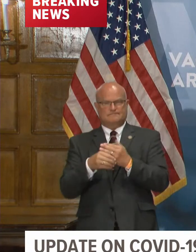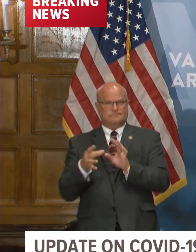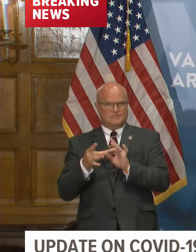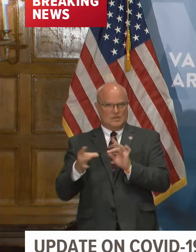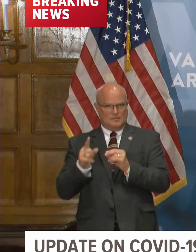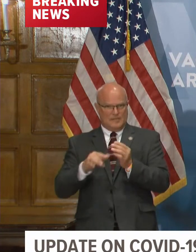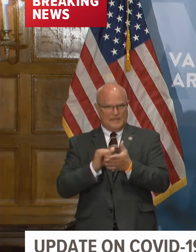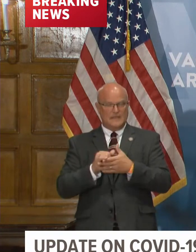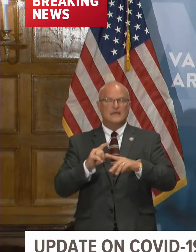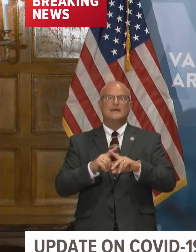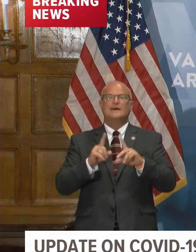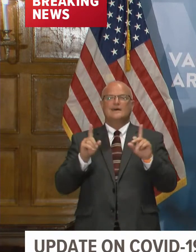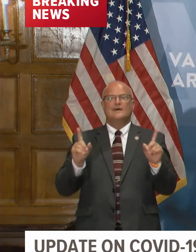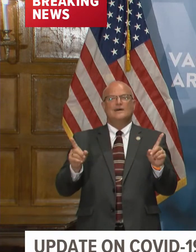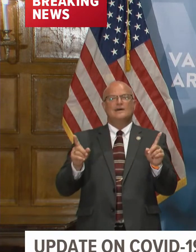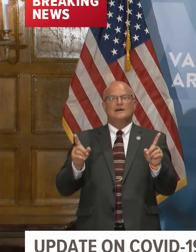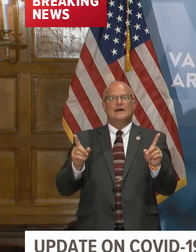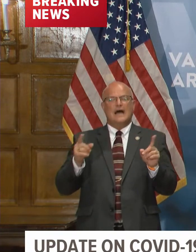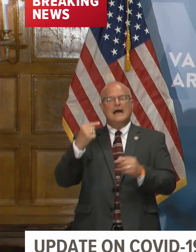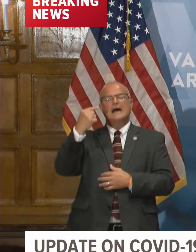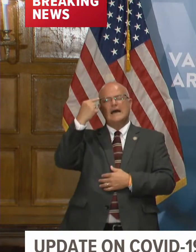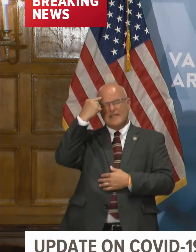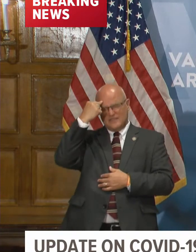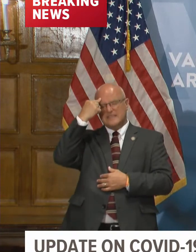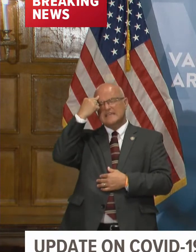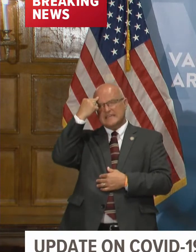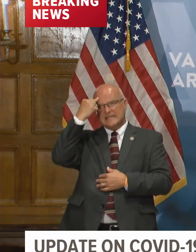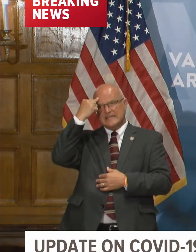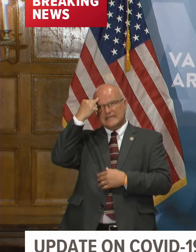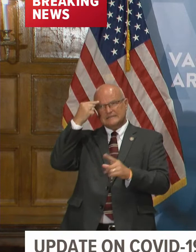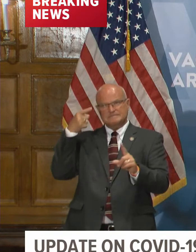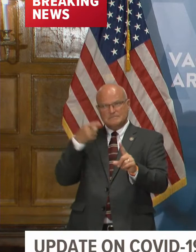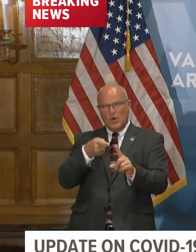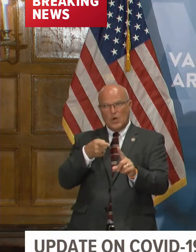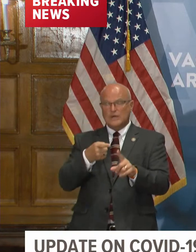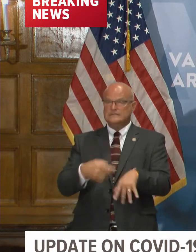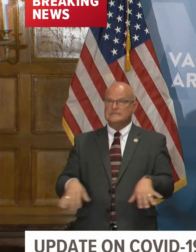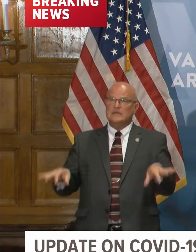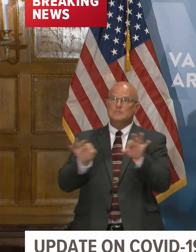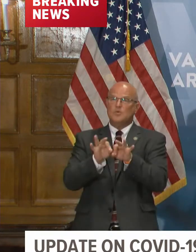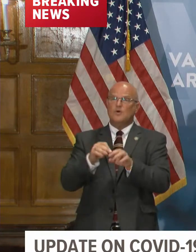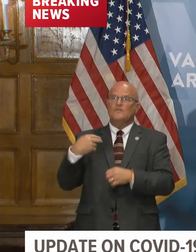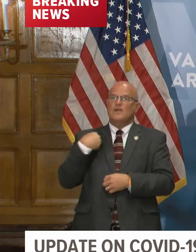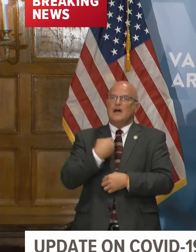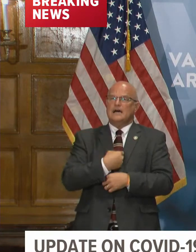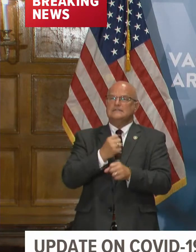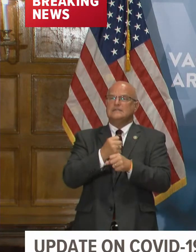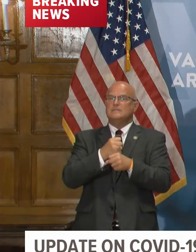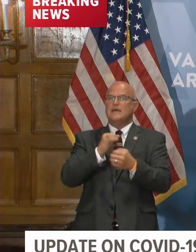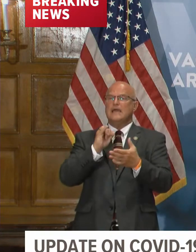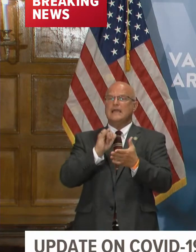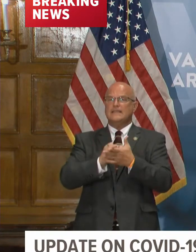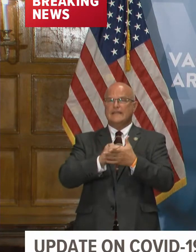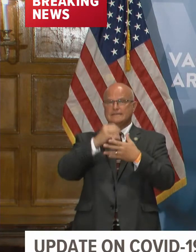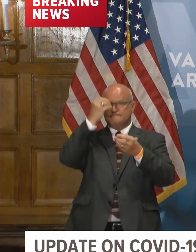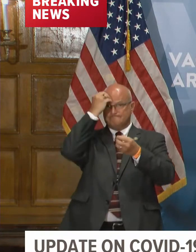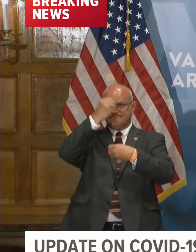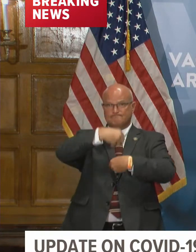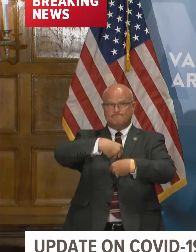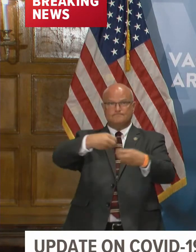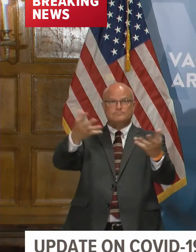about that, but I think it's got to the point that it is important for us to make that public